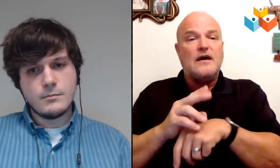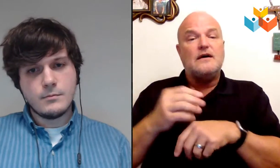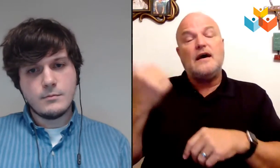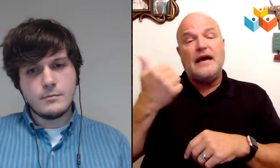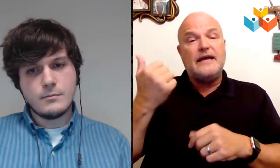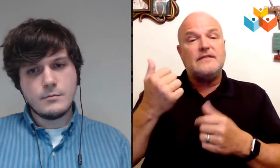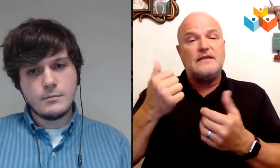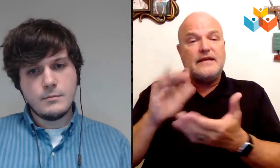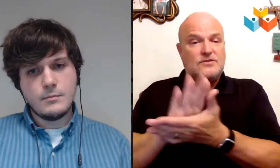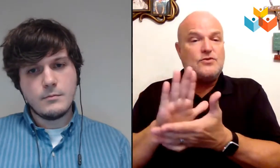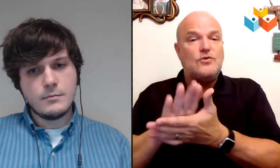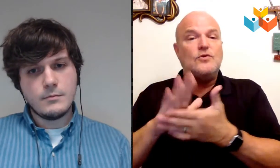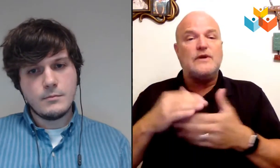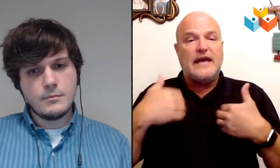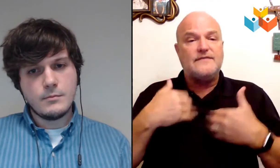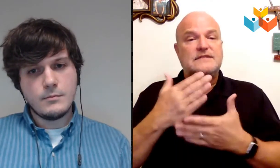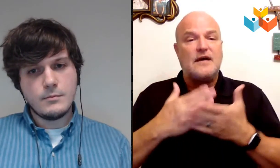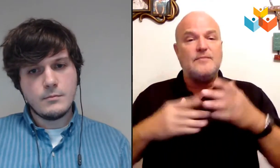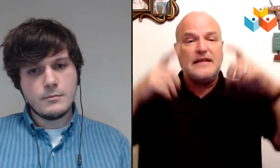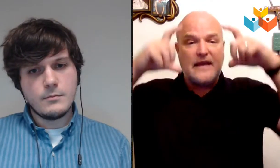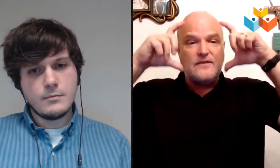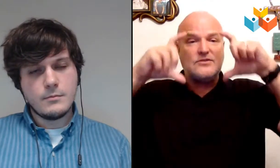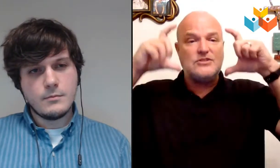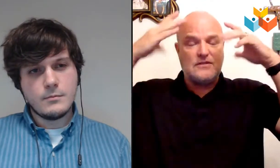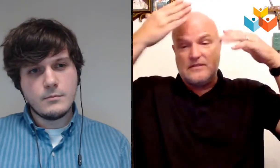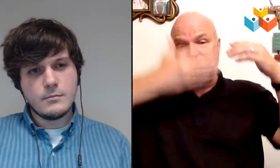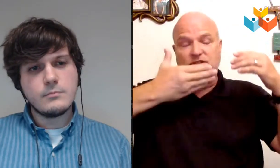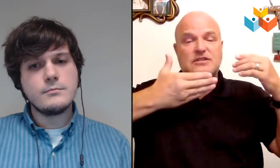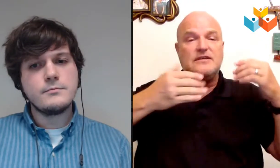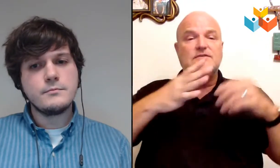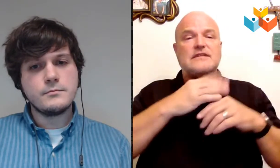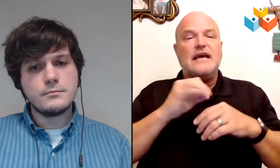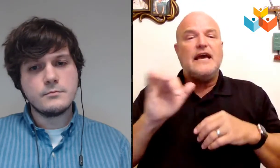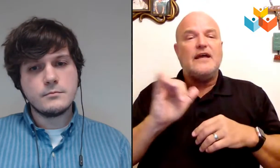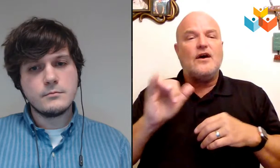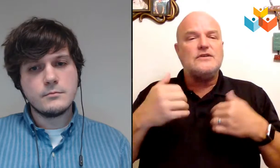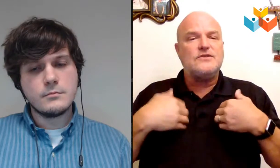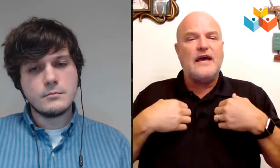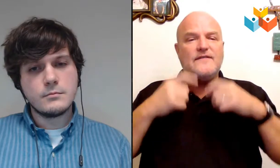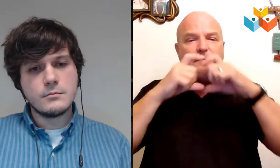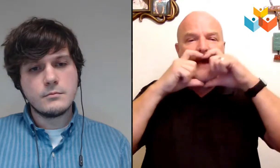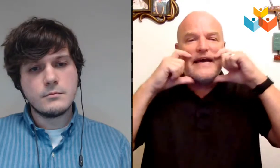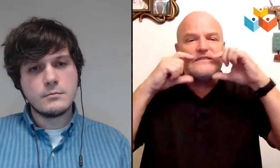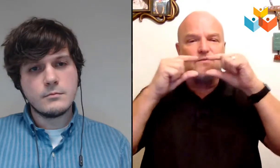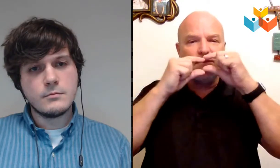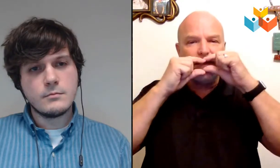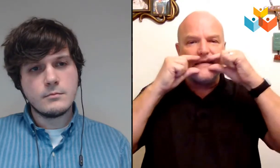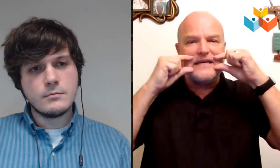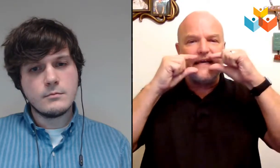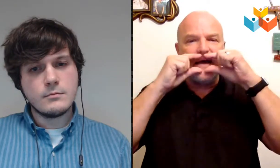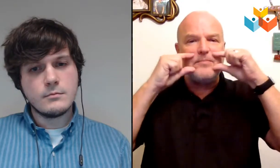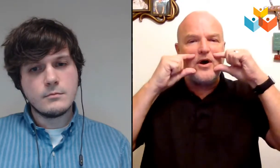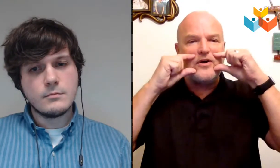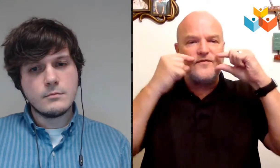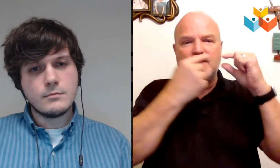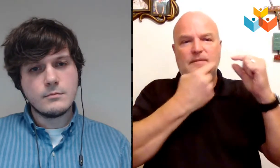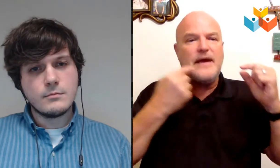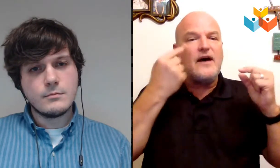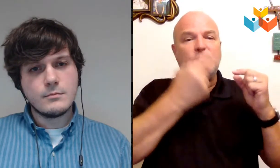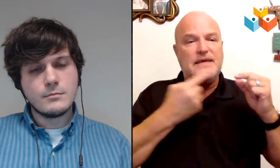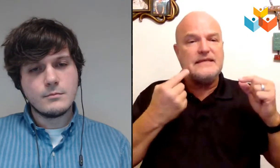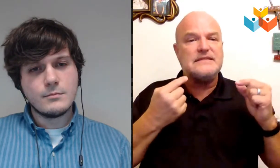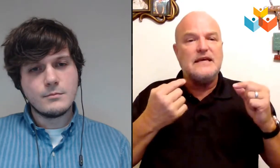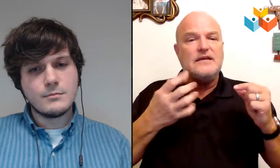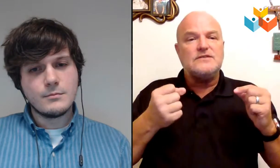wear at school. We have some that have the shields and also have the mask with the cutout part for